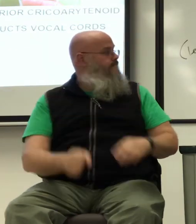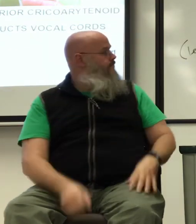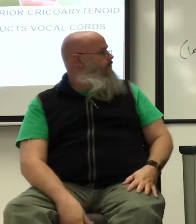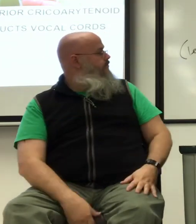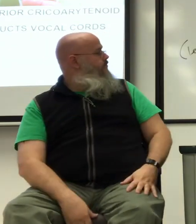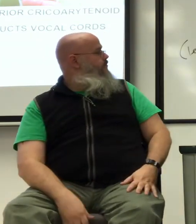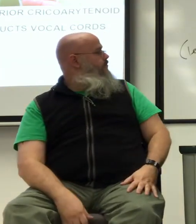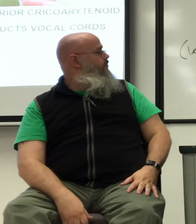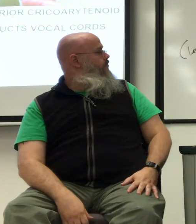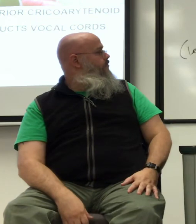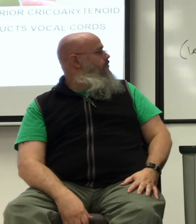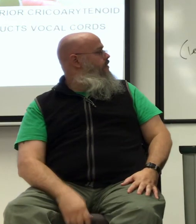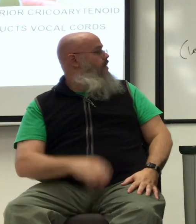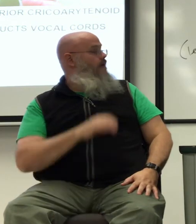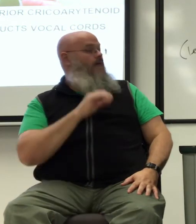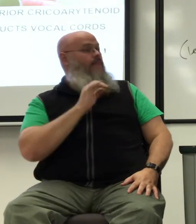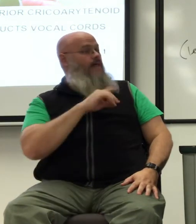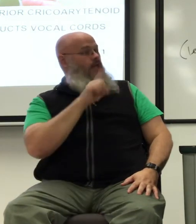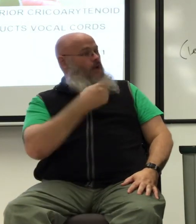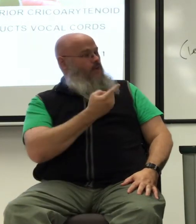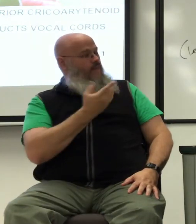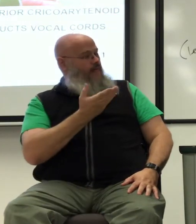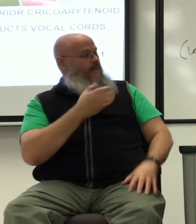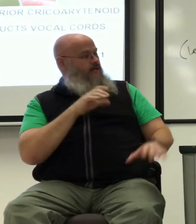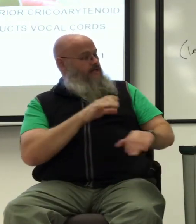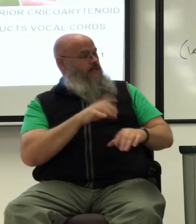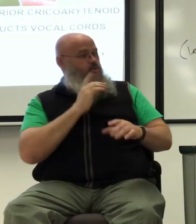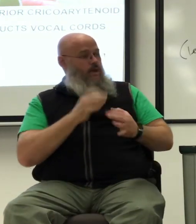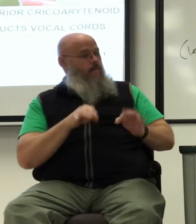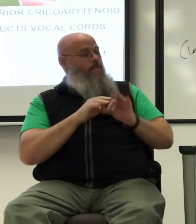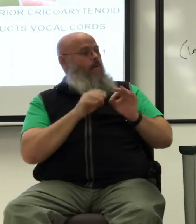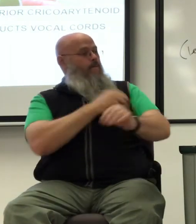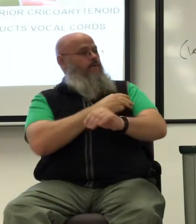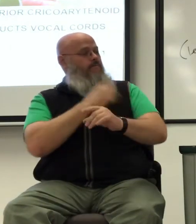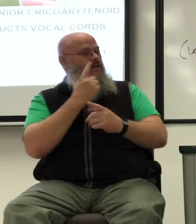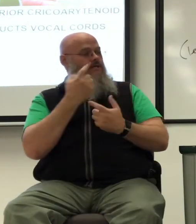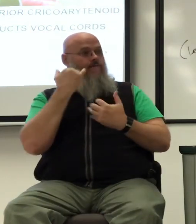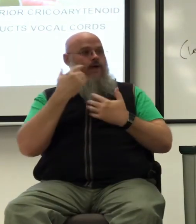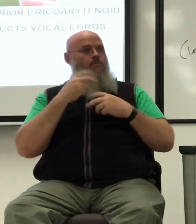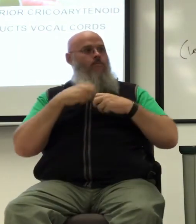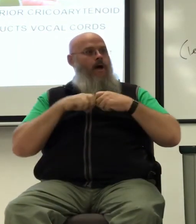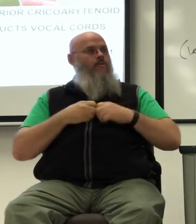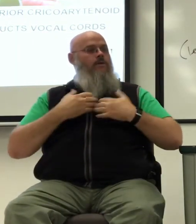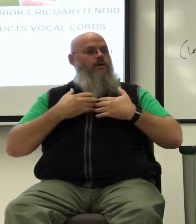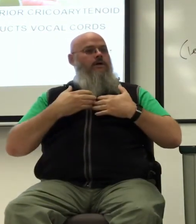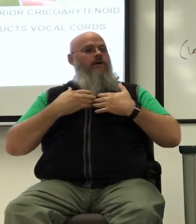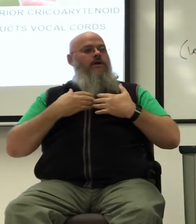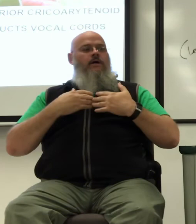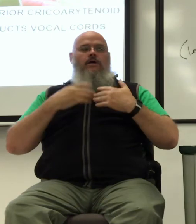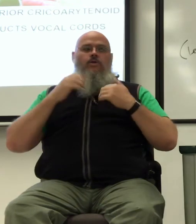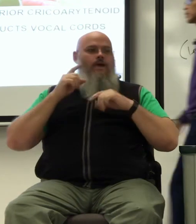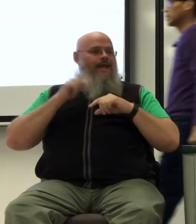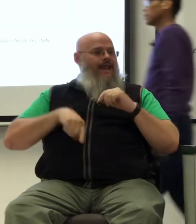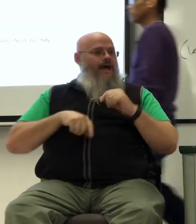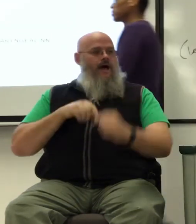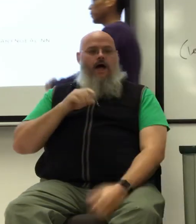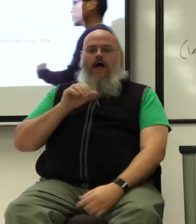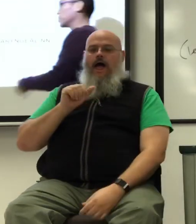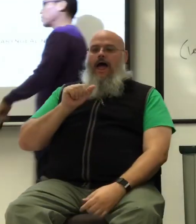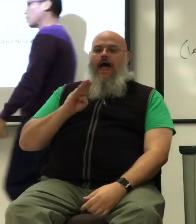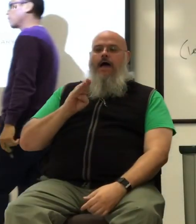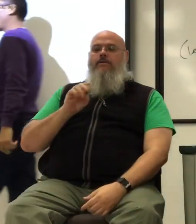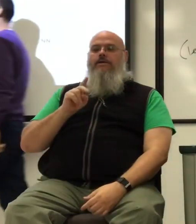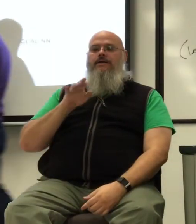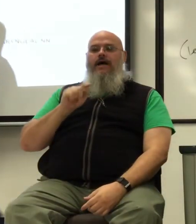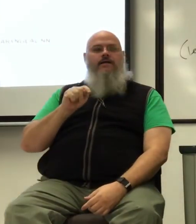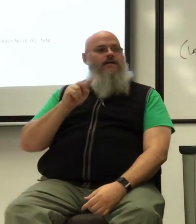Now, to my knowledge, is the only one that does that. That's a pretty important muscle because you'll have trouble breathing if you can't abduct the vocal cords. There's a